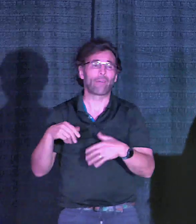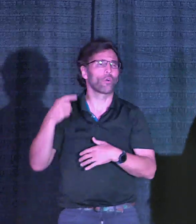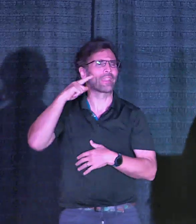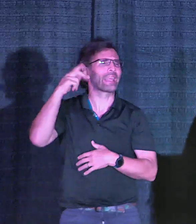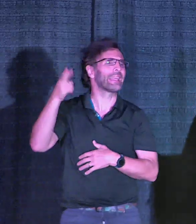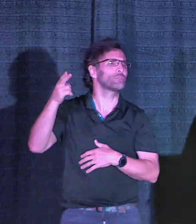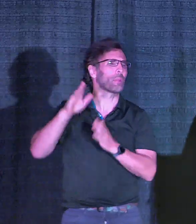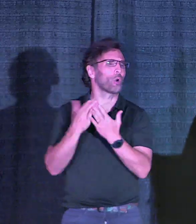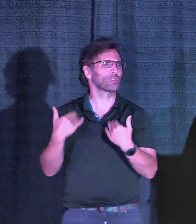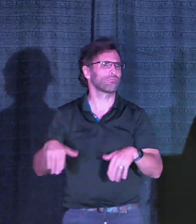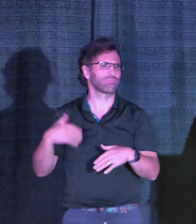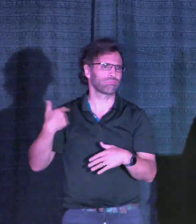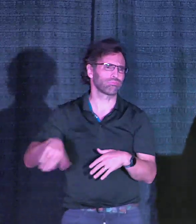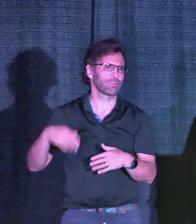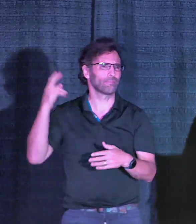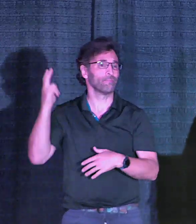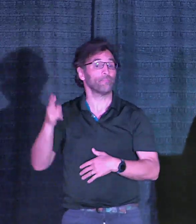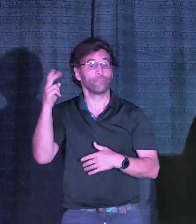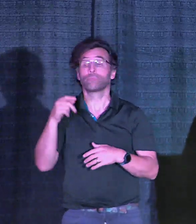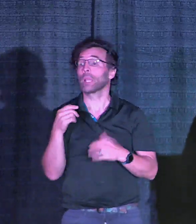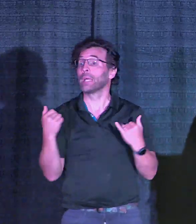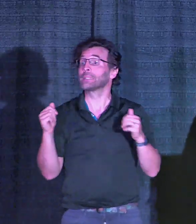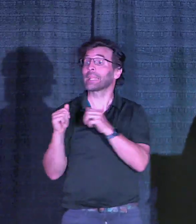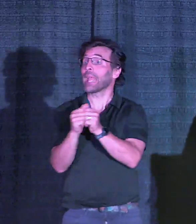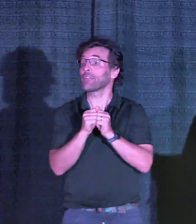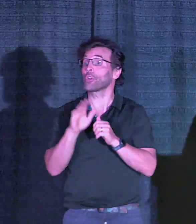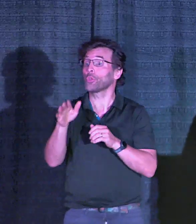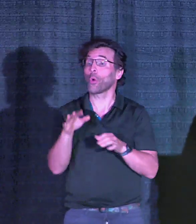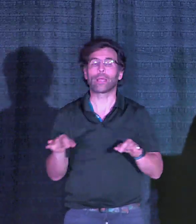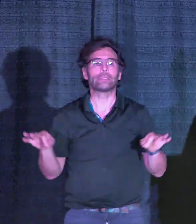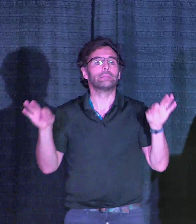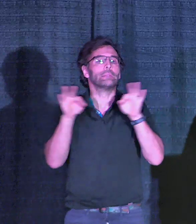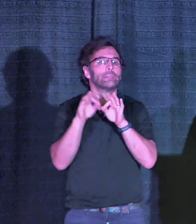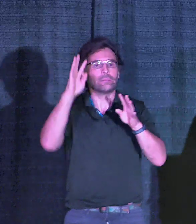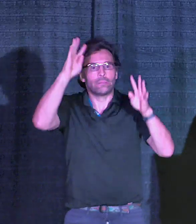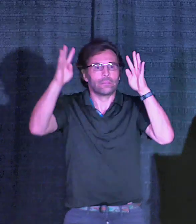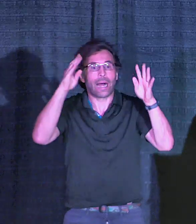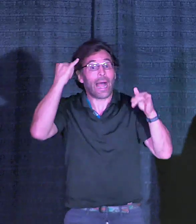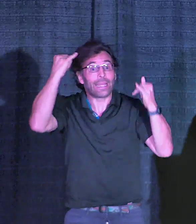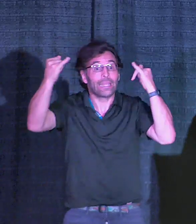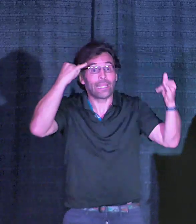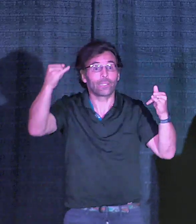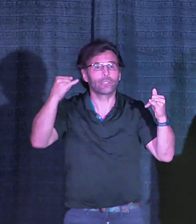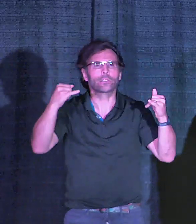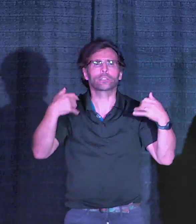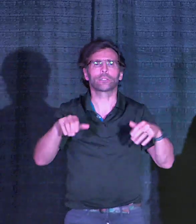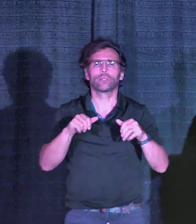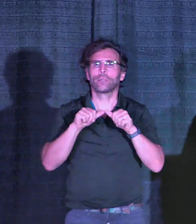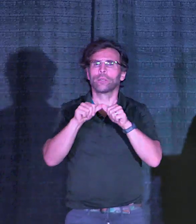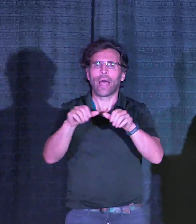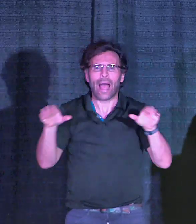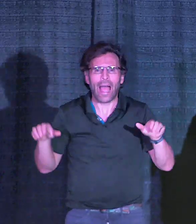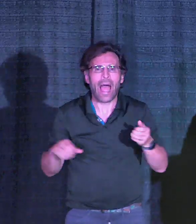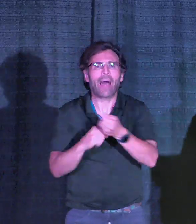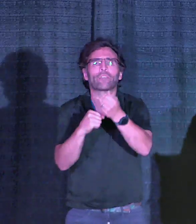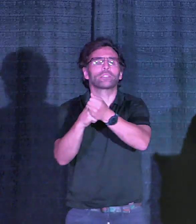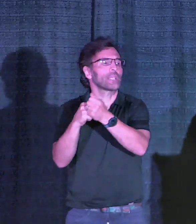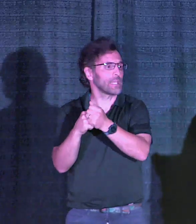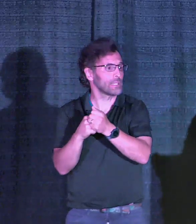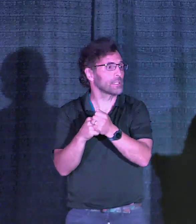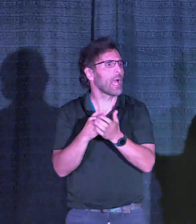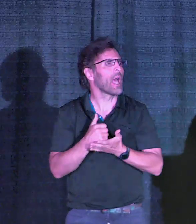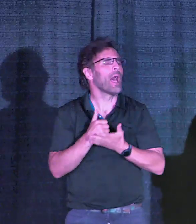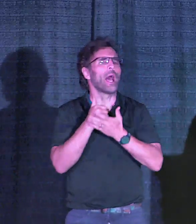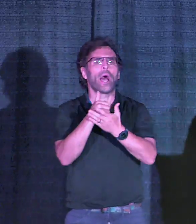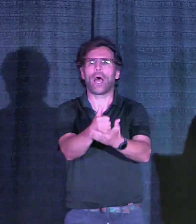books. Together, your innovative ideas, tireless advocacy, and community-led solutions helped shape